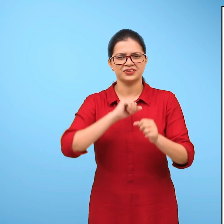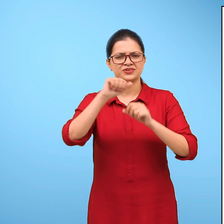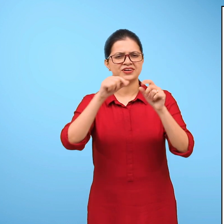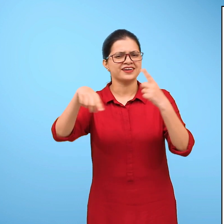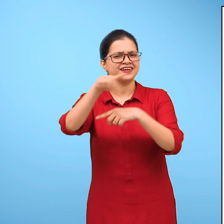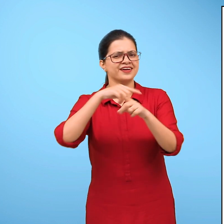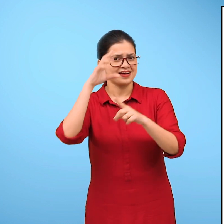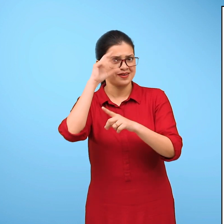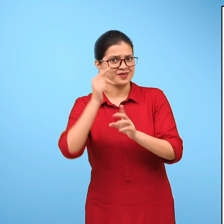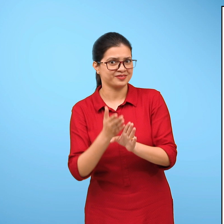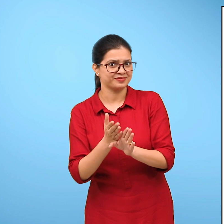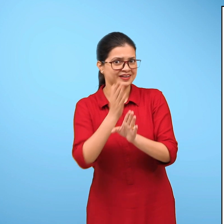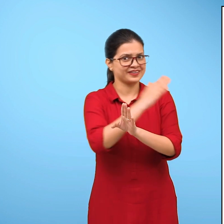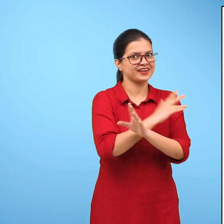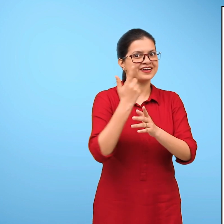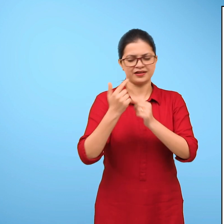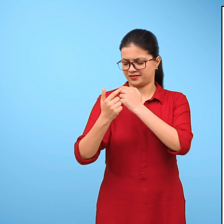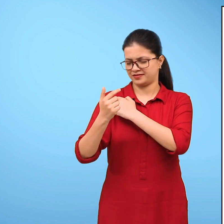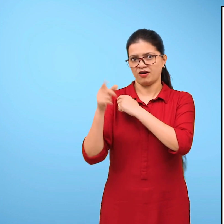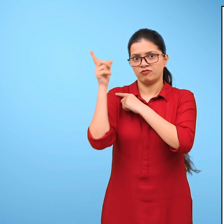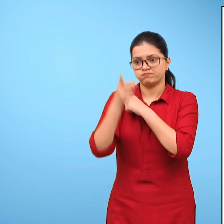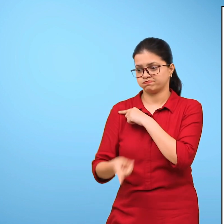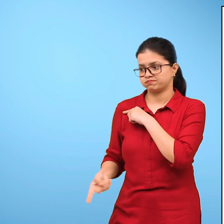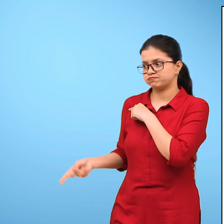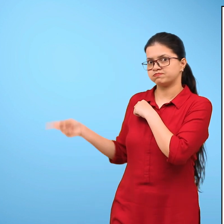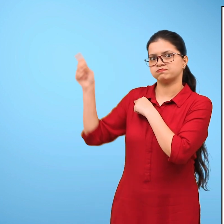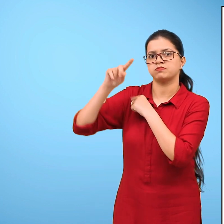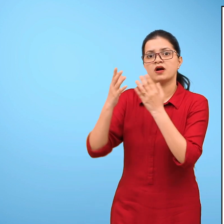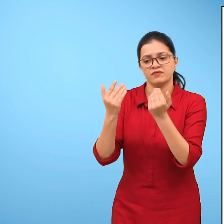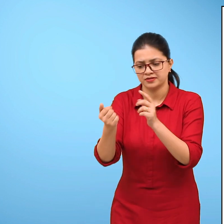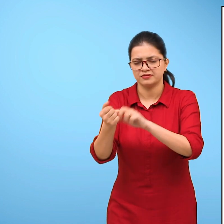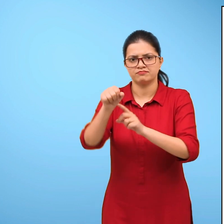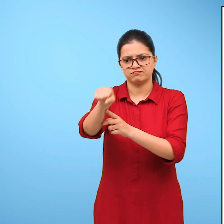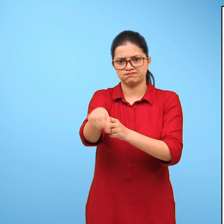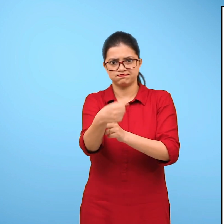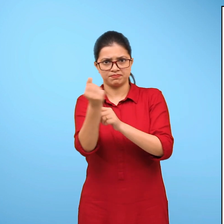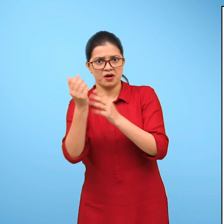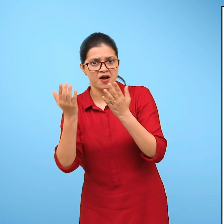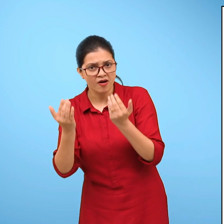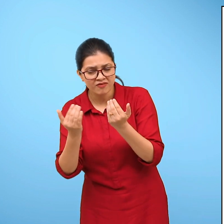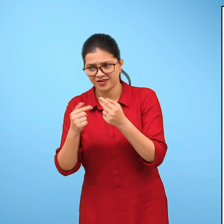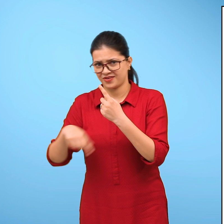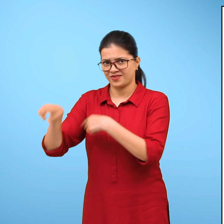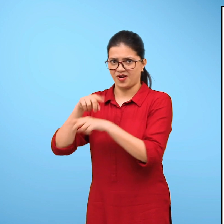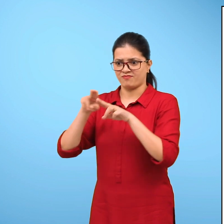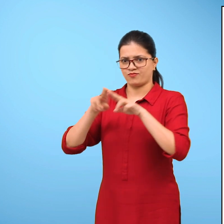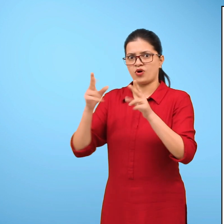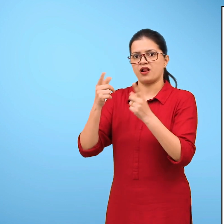How are these movements different from those of our arm that can rotate a complete circle in its ball and socket